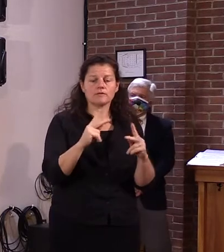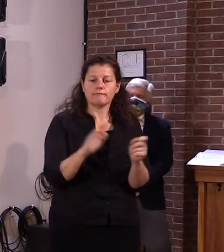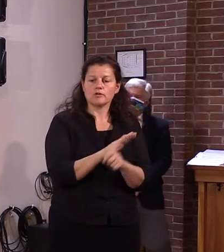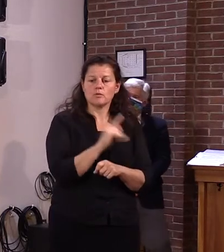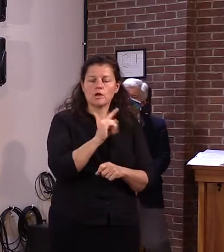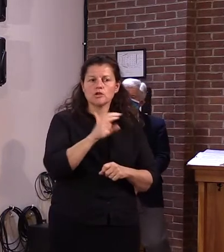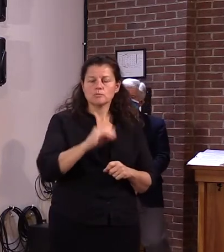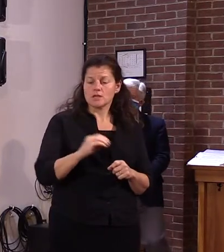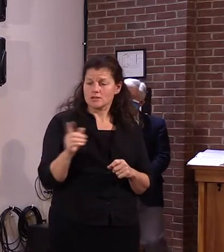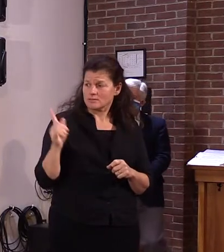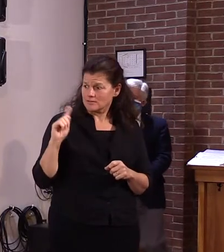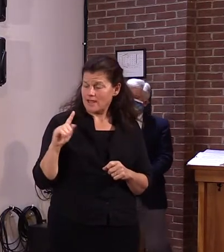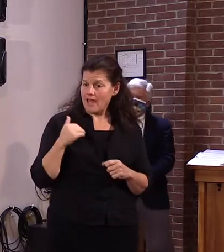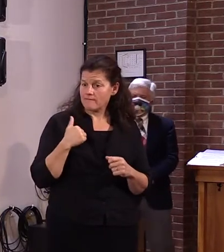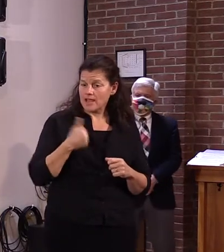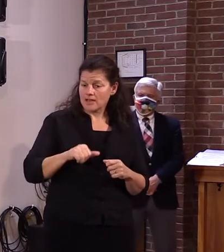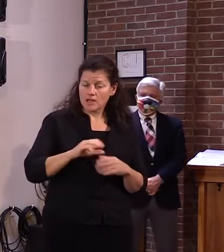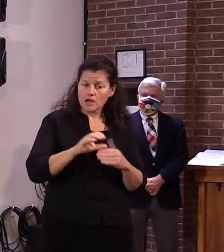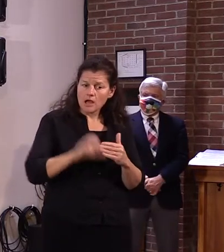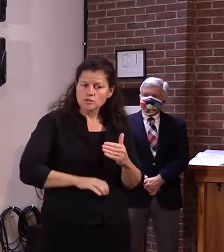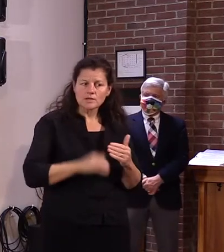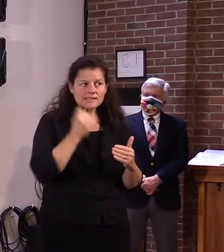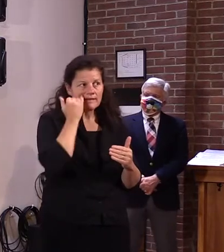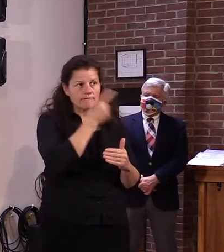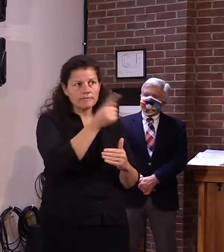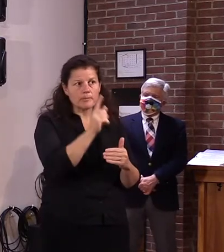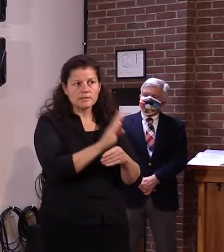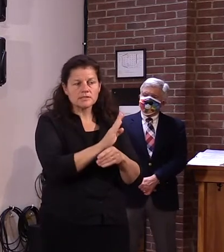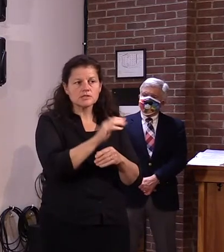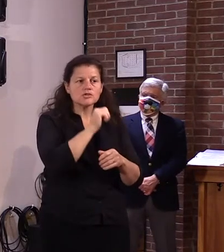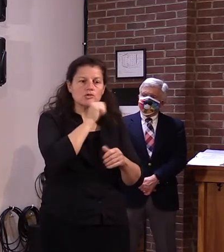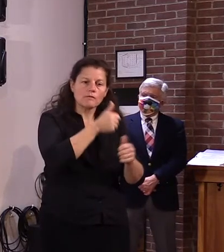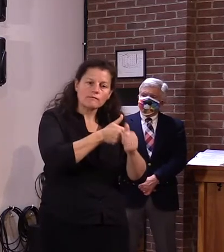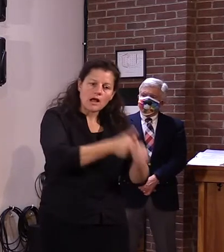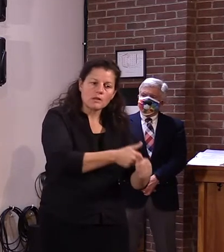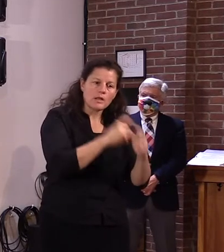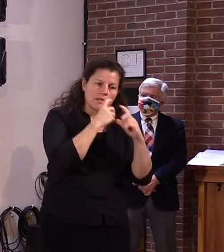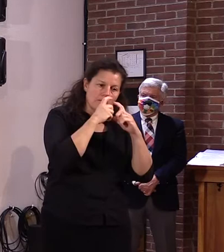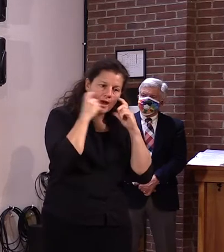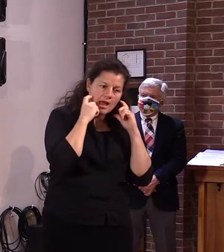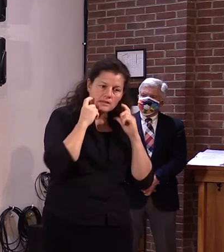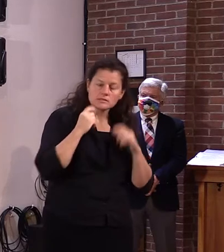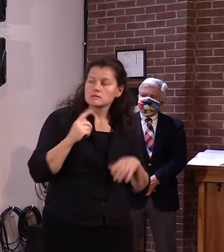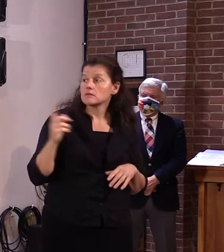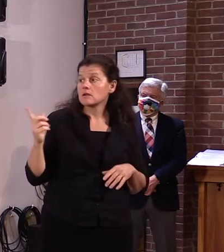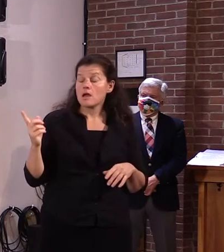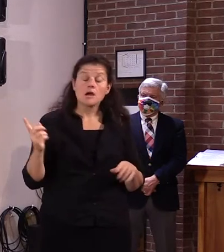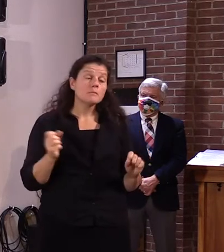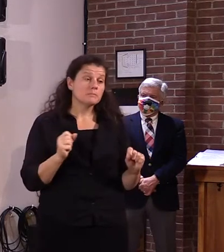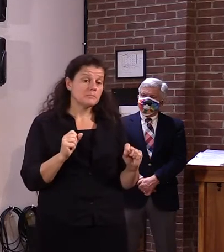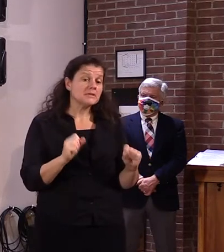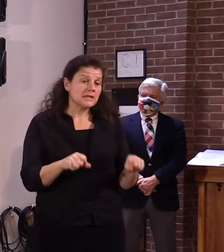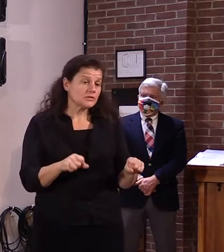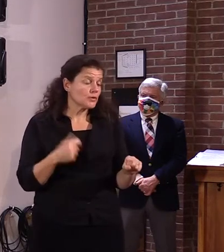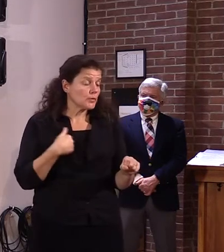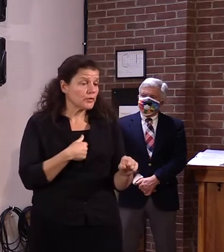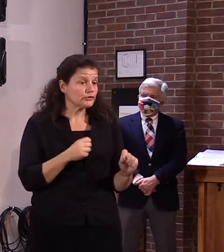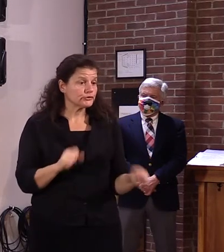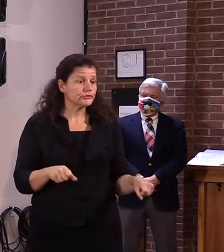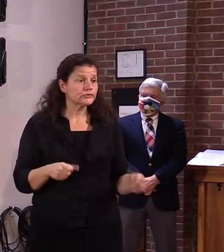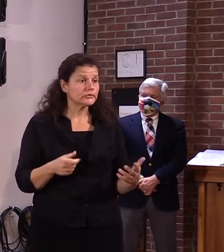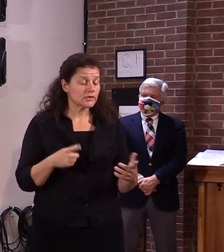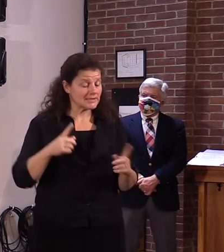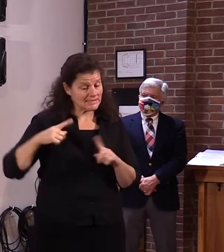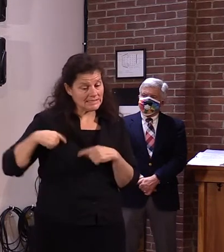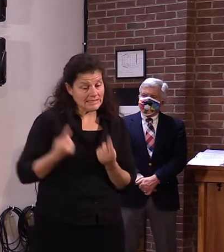any consequences if these kinds of businesses don't comply with the mask mandate? There are potentially, as has been the posture